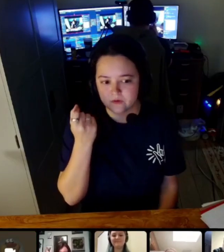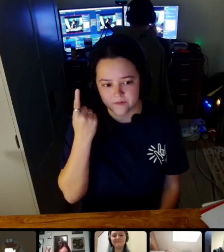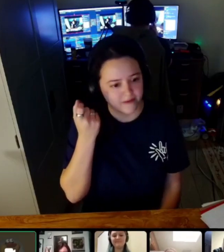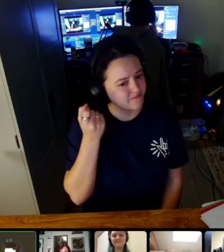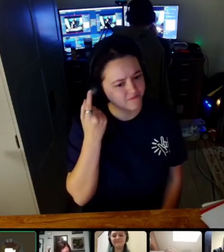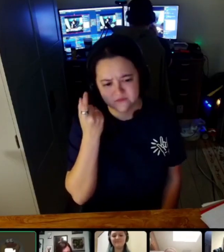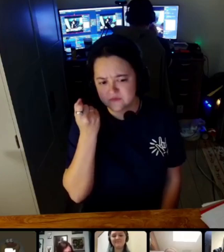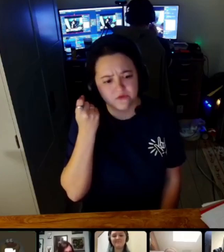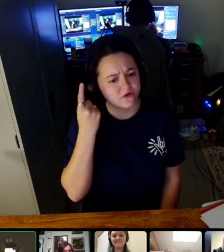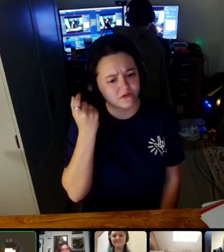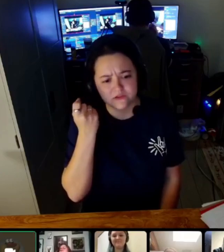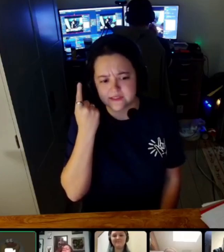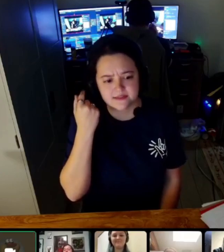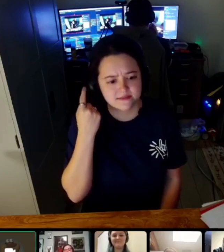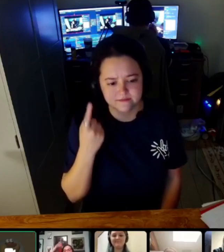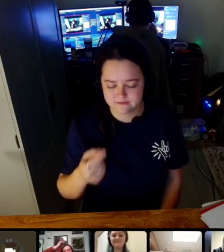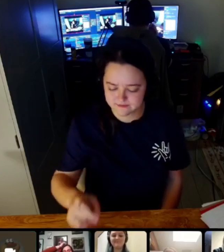Yeah. Don't understand.